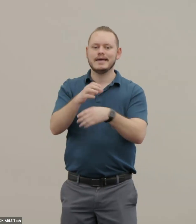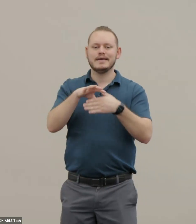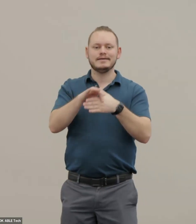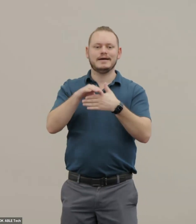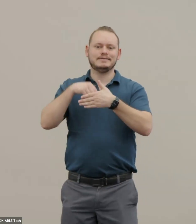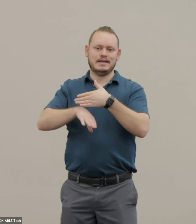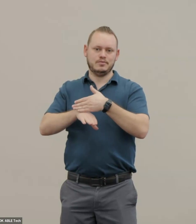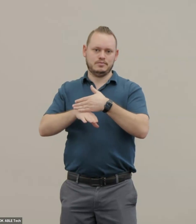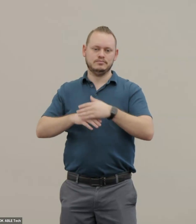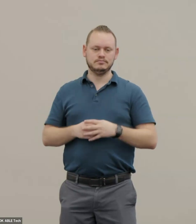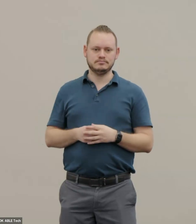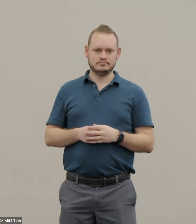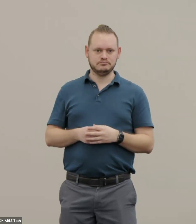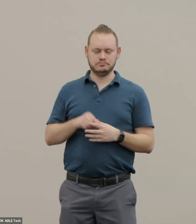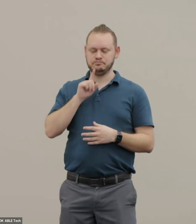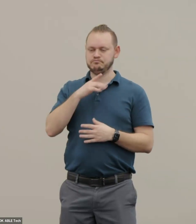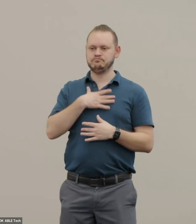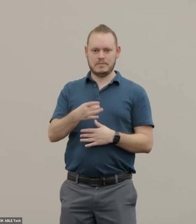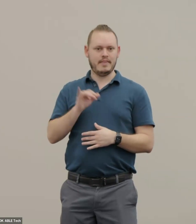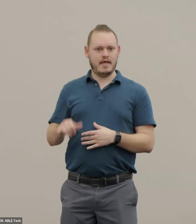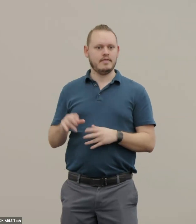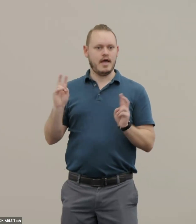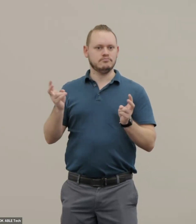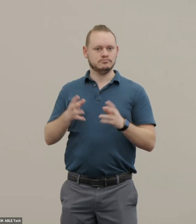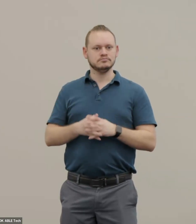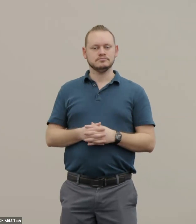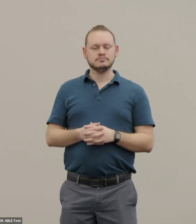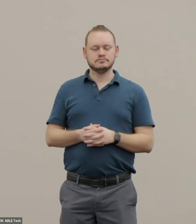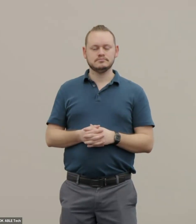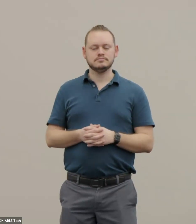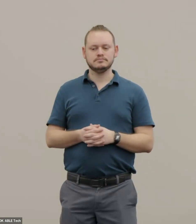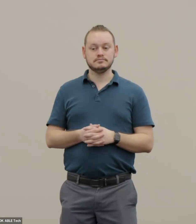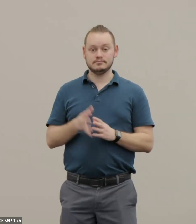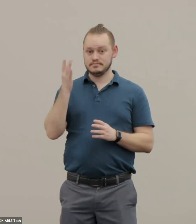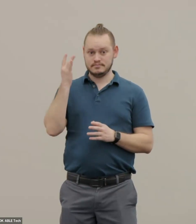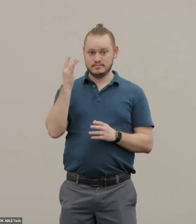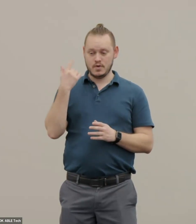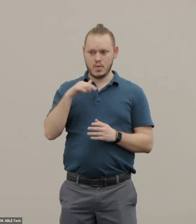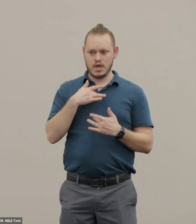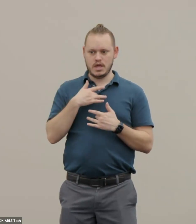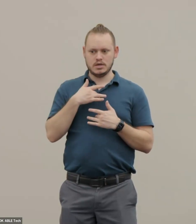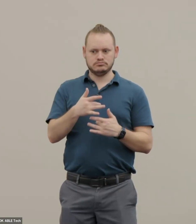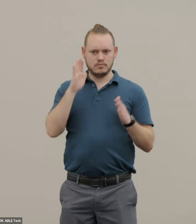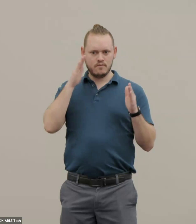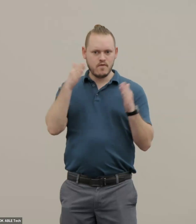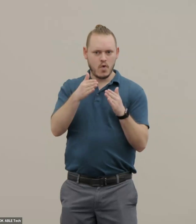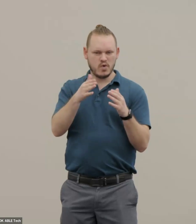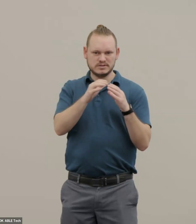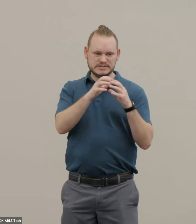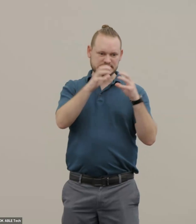content accessible, right? And I really like that because we tend to focus a little bit too much